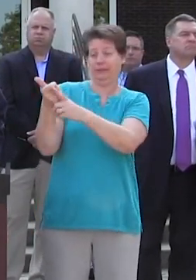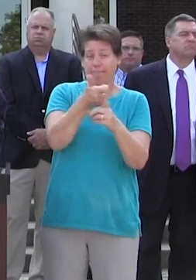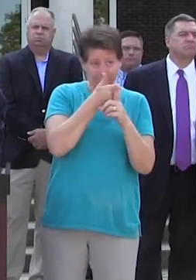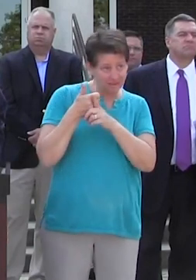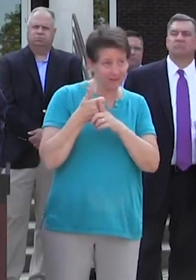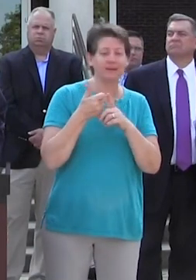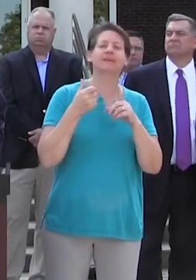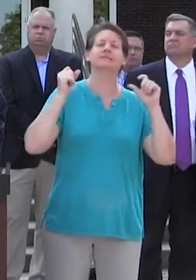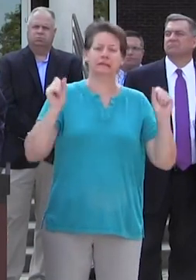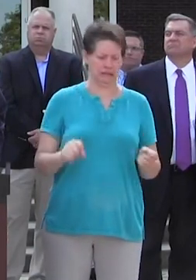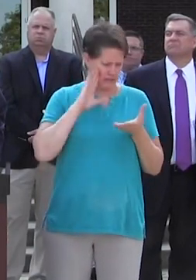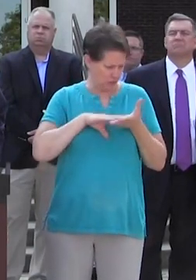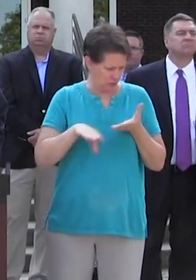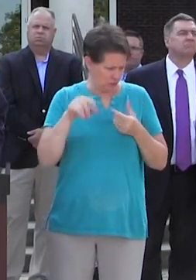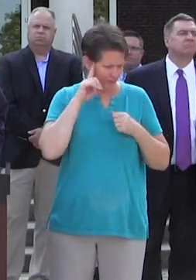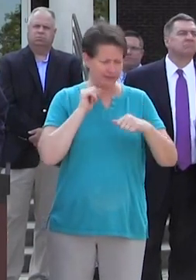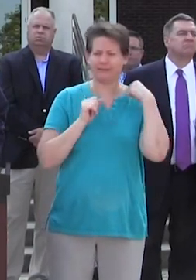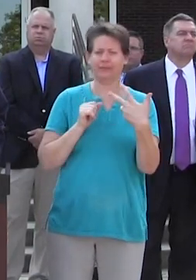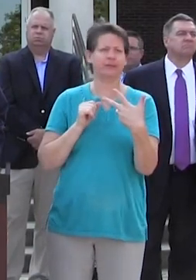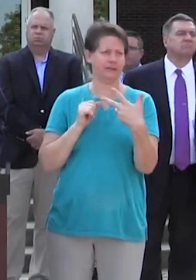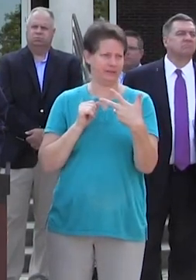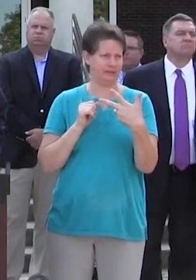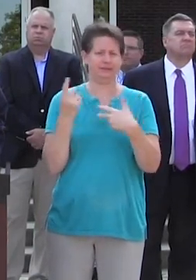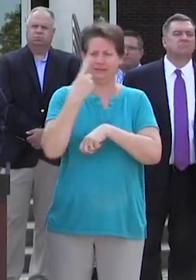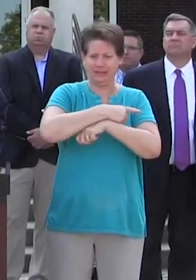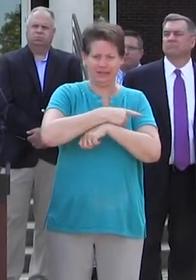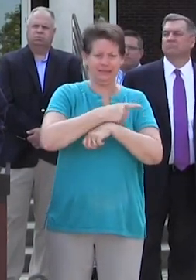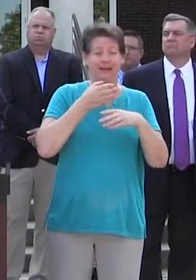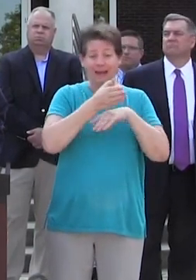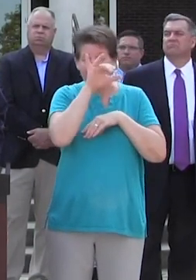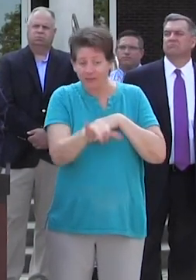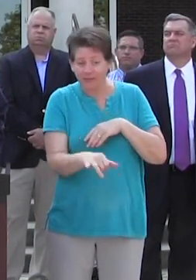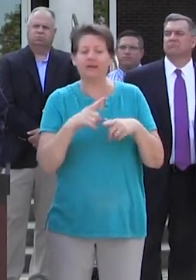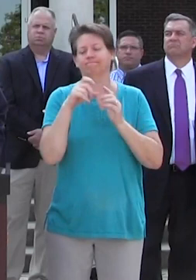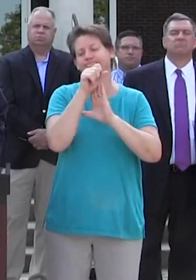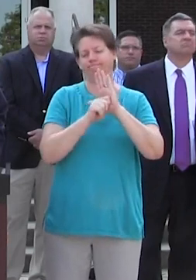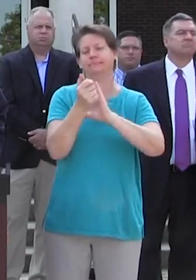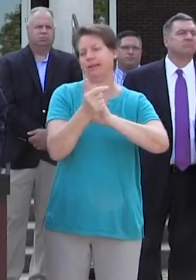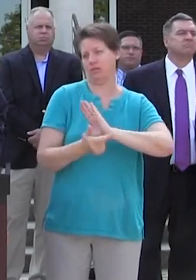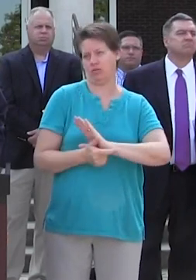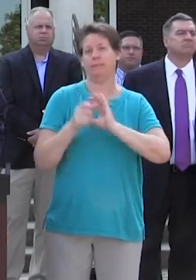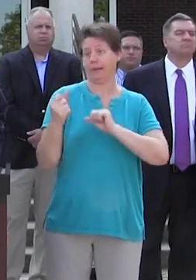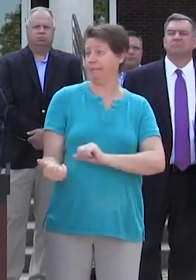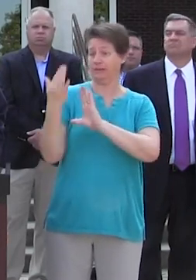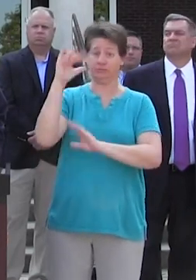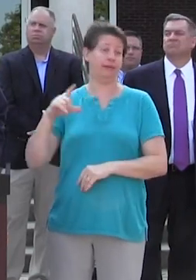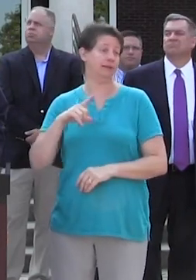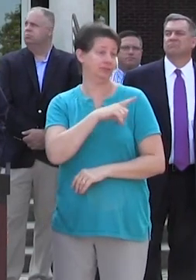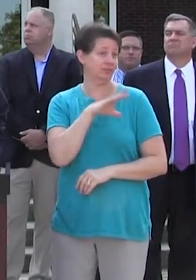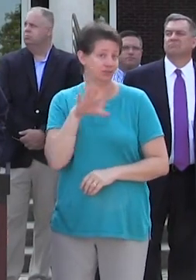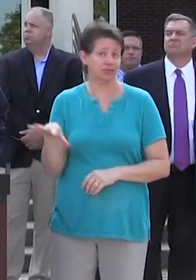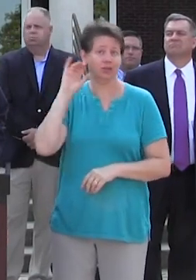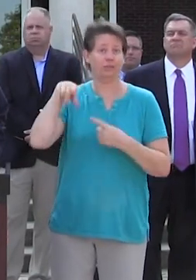can excuse, I think, 3 days. But then after that is a question of state law that can be addressed by the legislature when